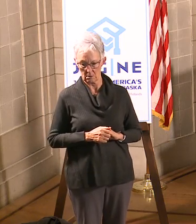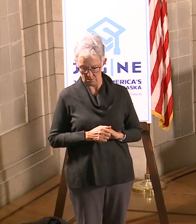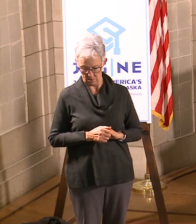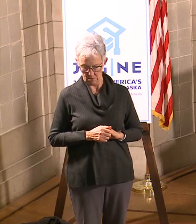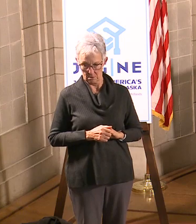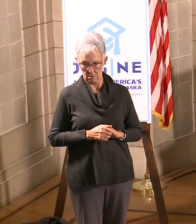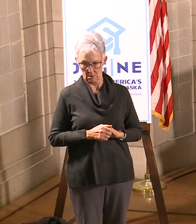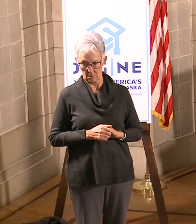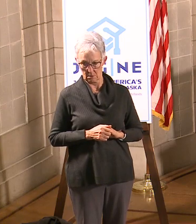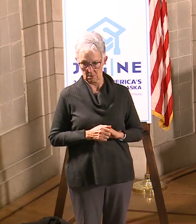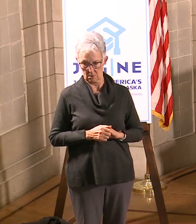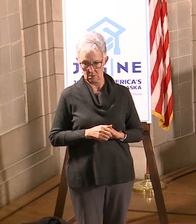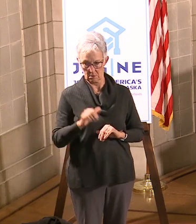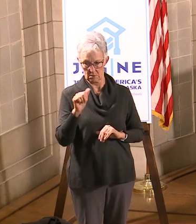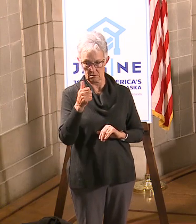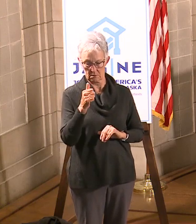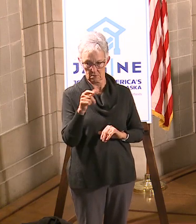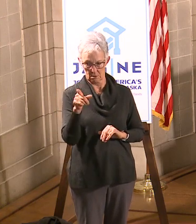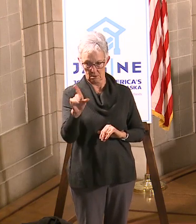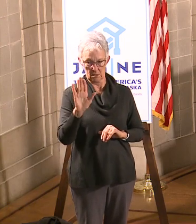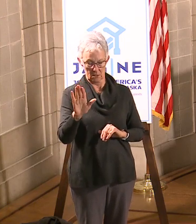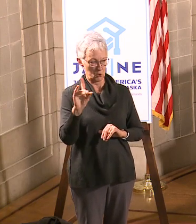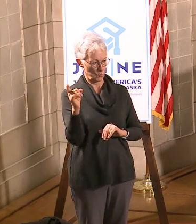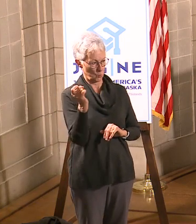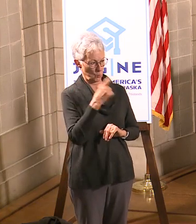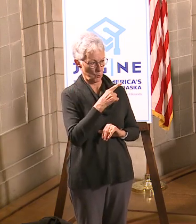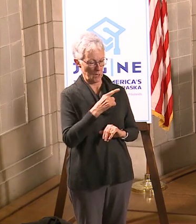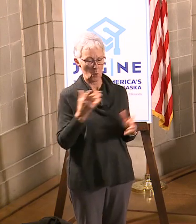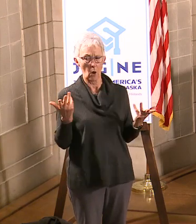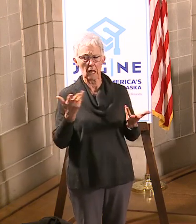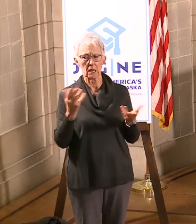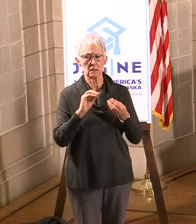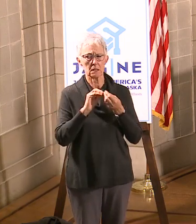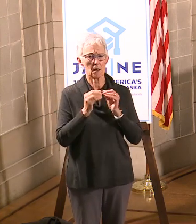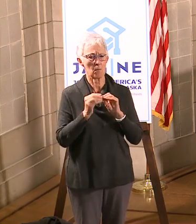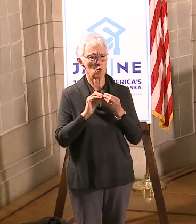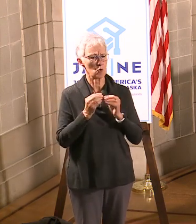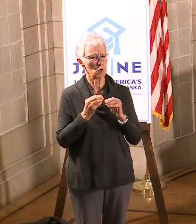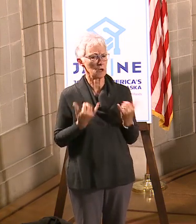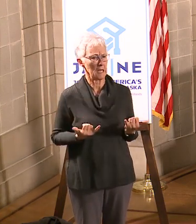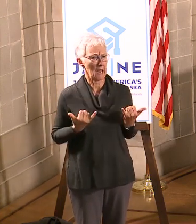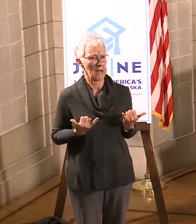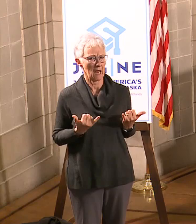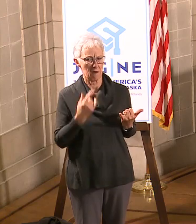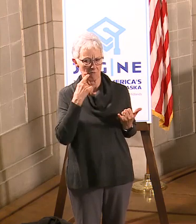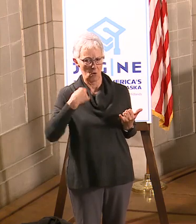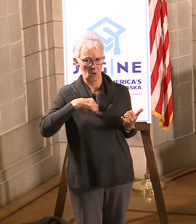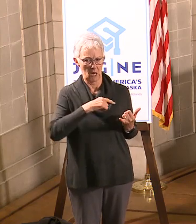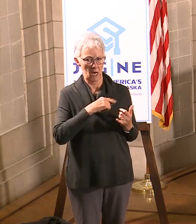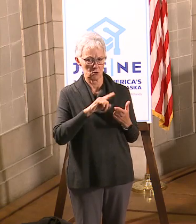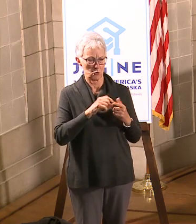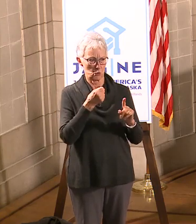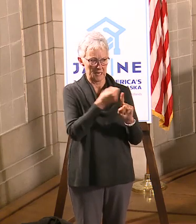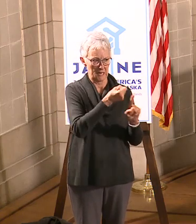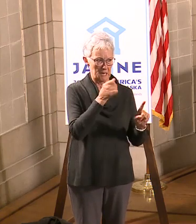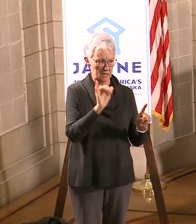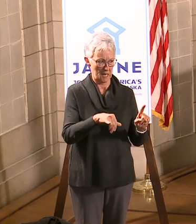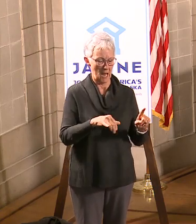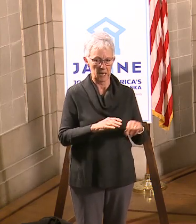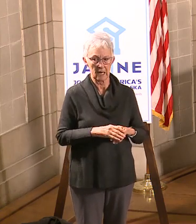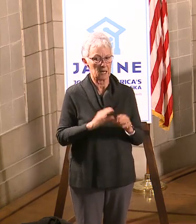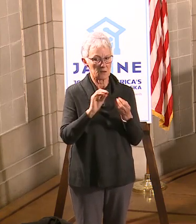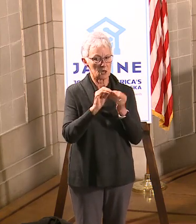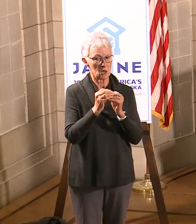number for? So the question is, what is the number right now for us to be able to hit that? The number does